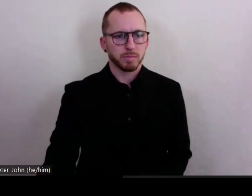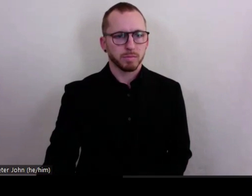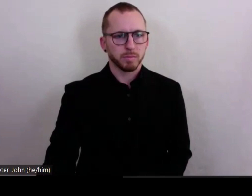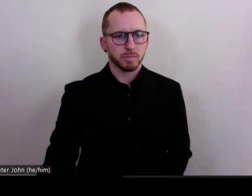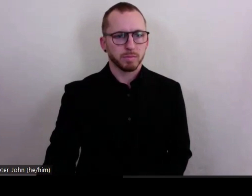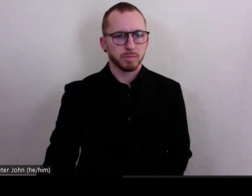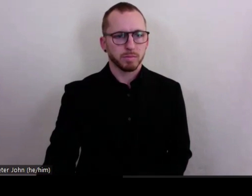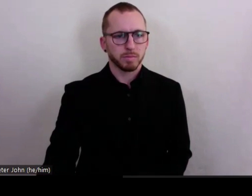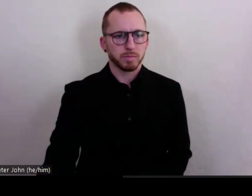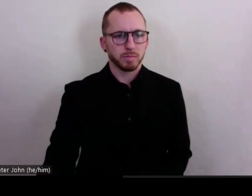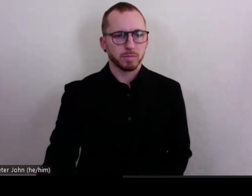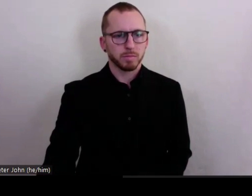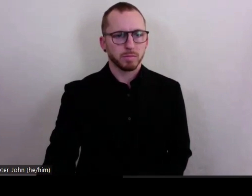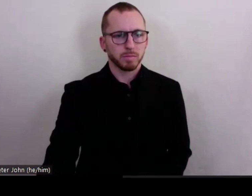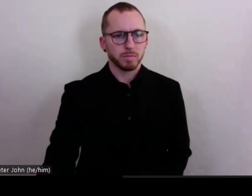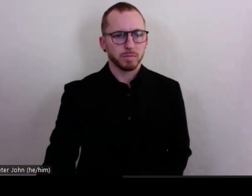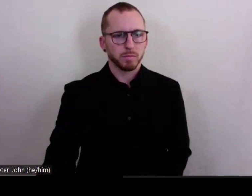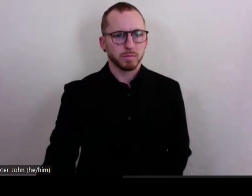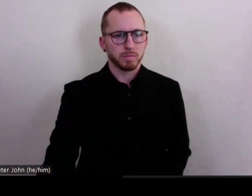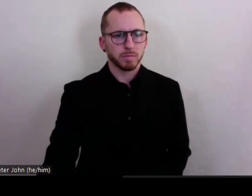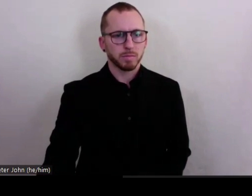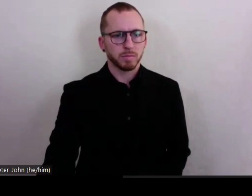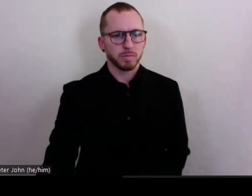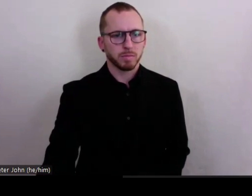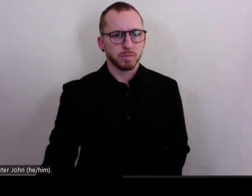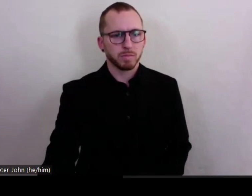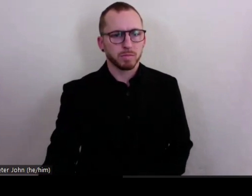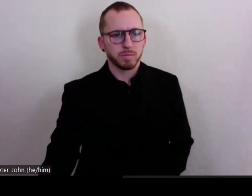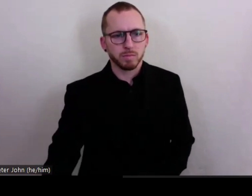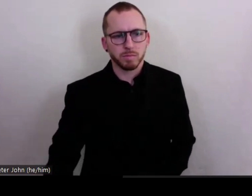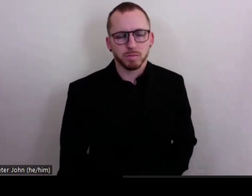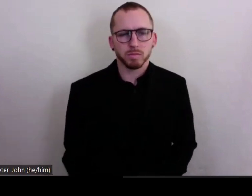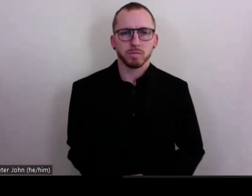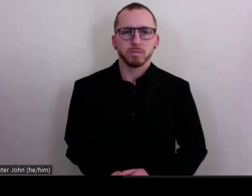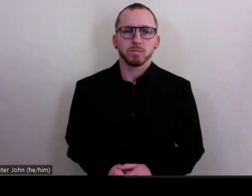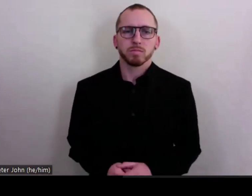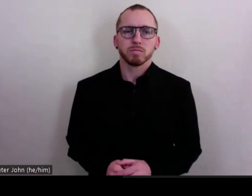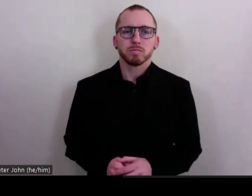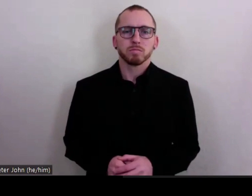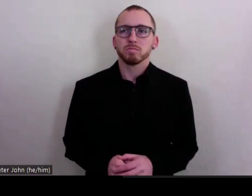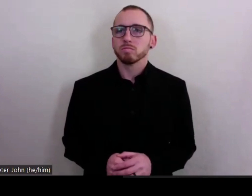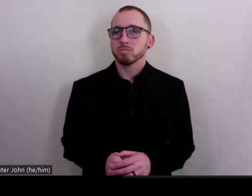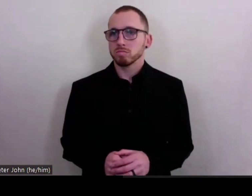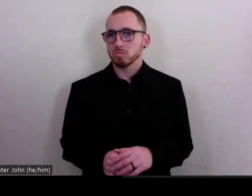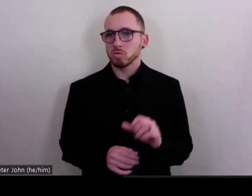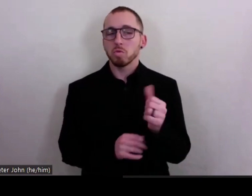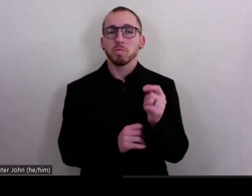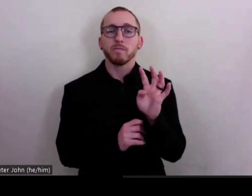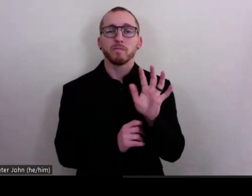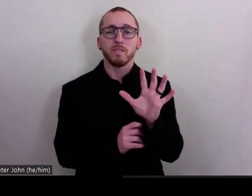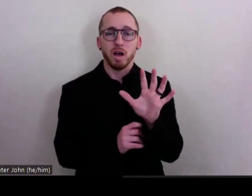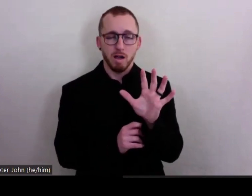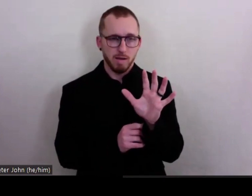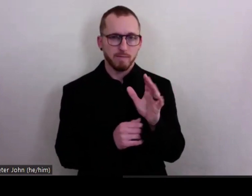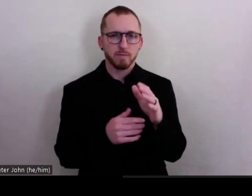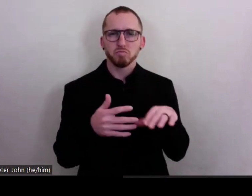All right, thank you very much, Lesa. So we do have on the schedule at 10:45, we were going to conduct a break. I know that we started a little bit later. Does the group here feel